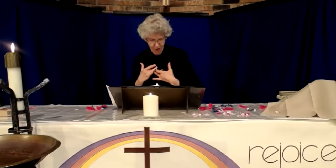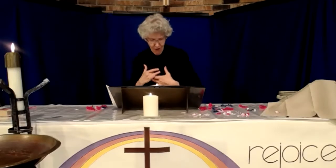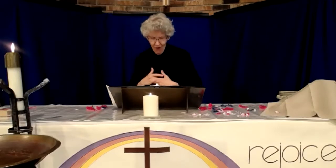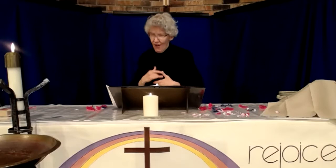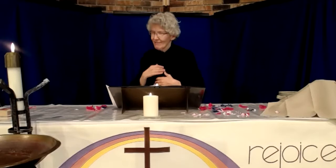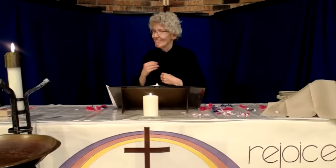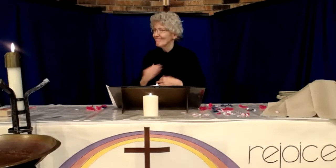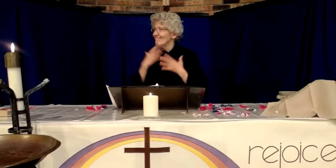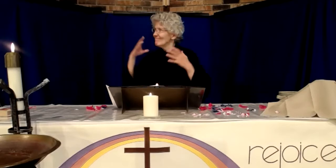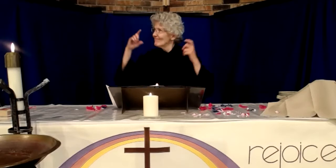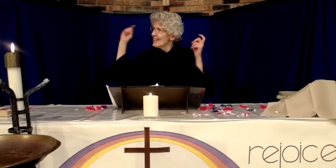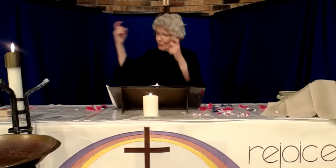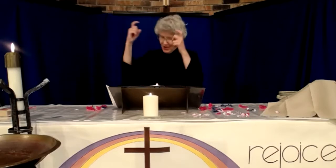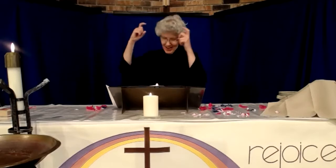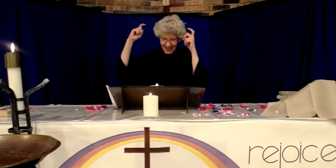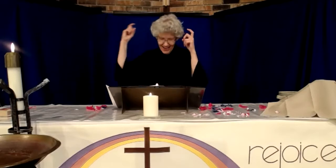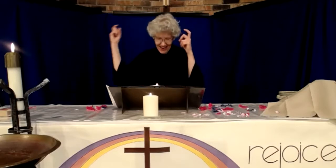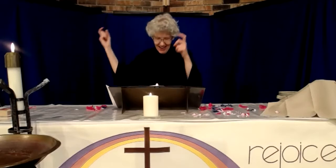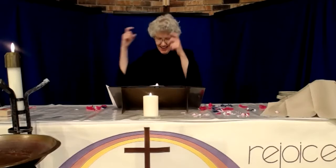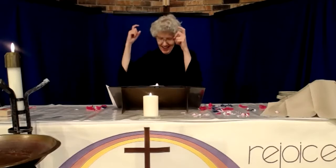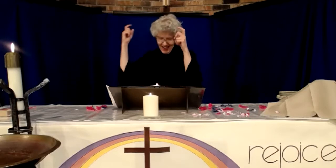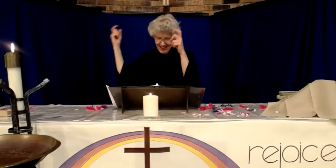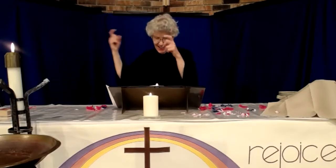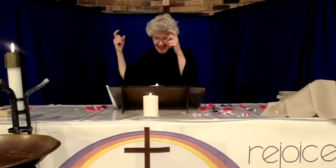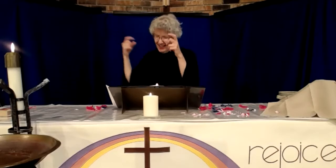With all my heart, I will celebrate,